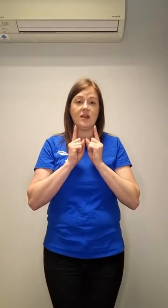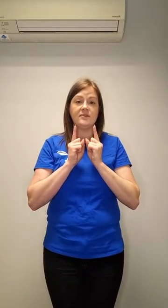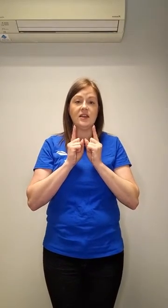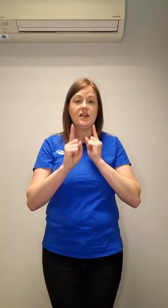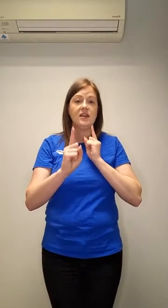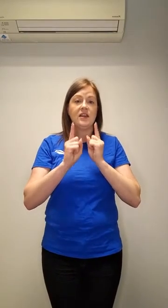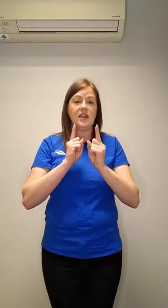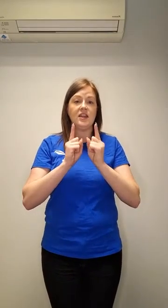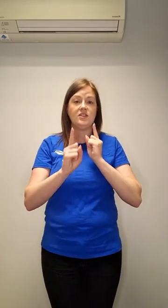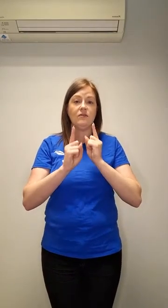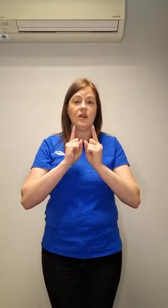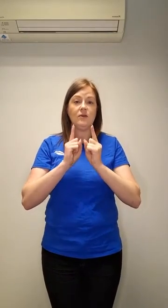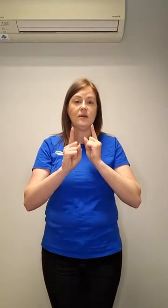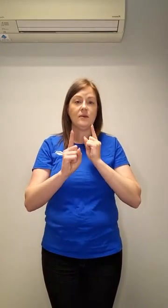times, interview.